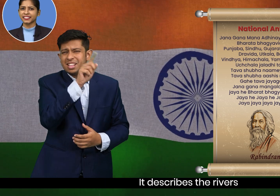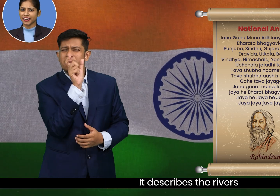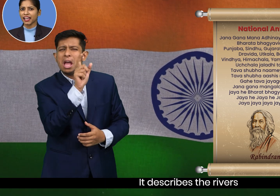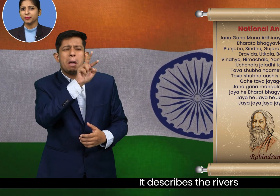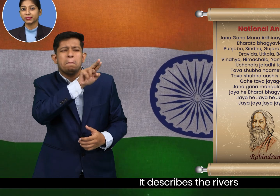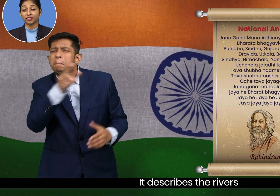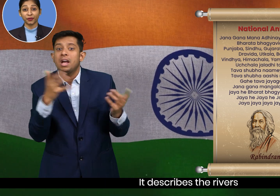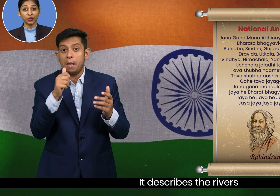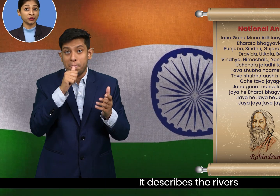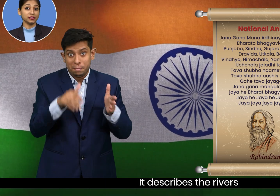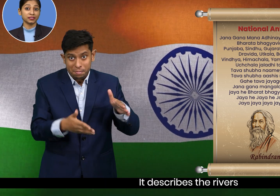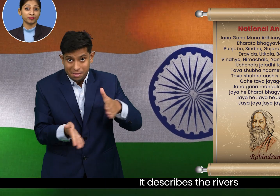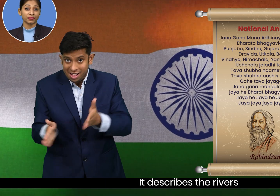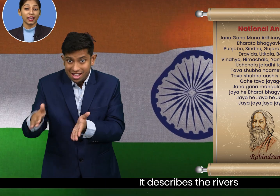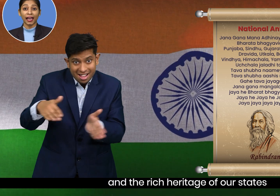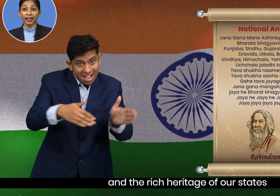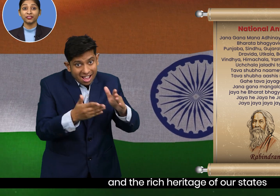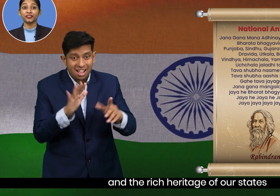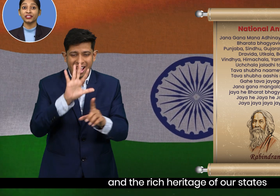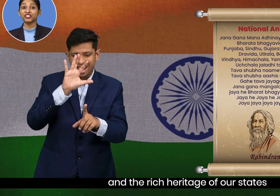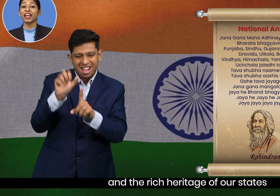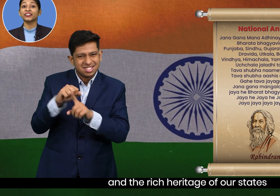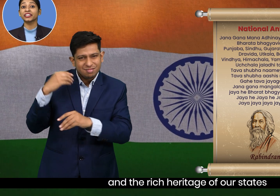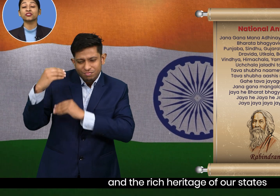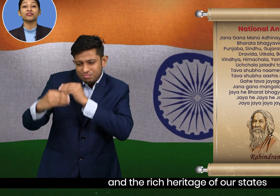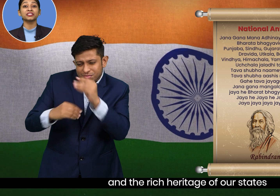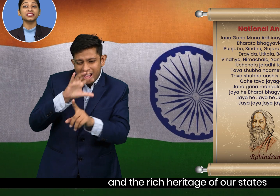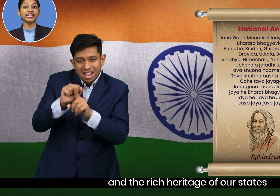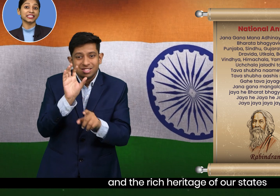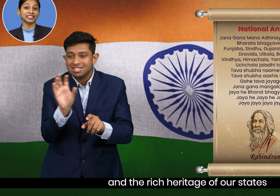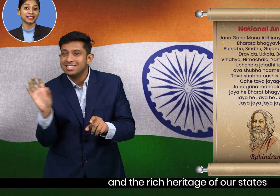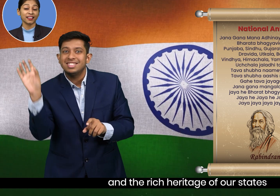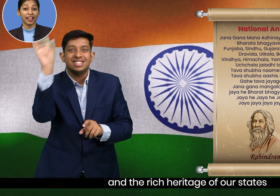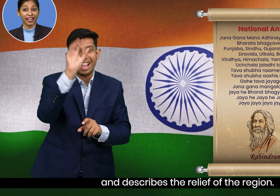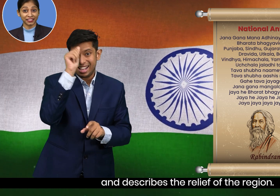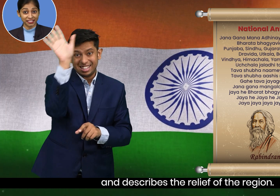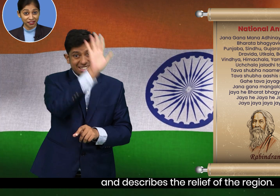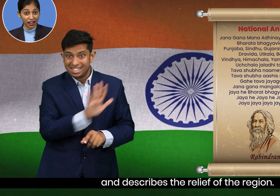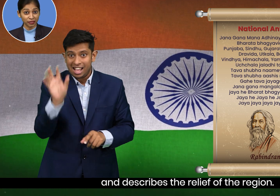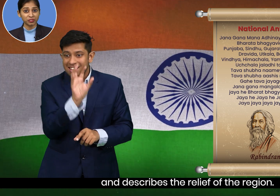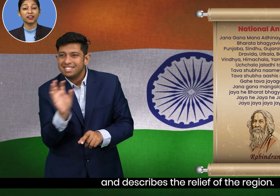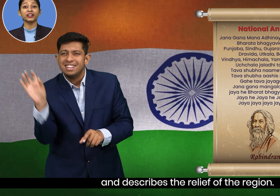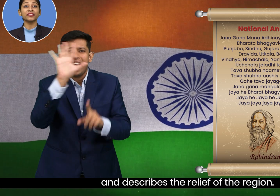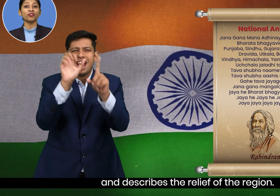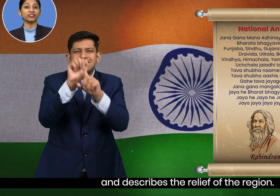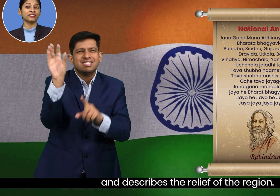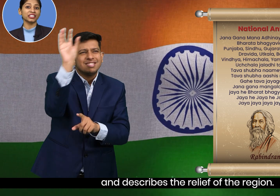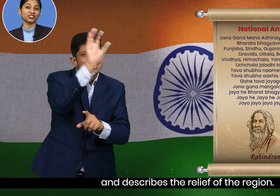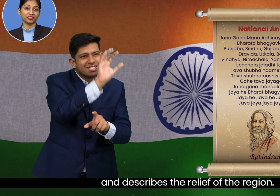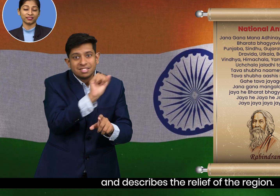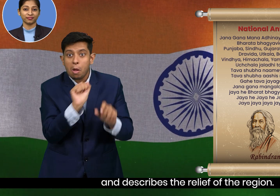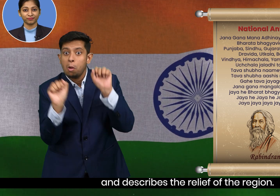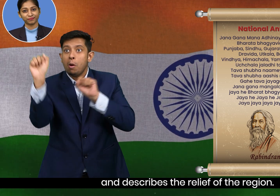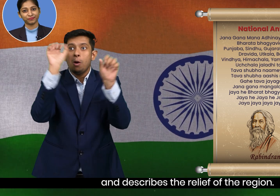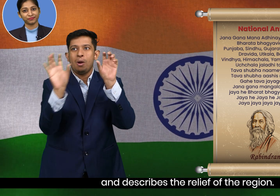It describes the rivers and the rich heritage of our states and describes the relief of the